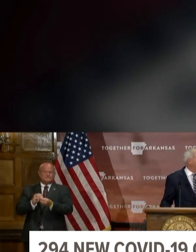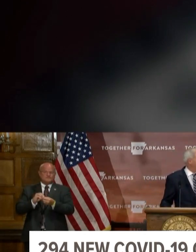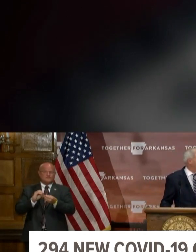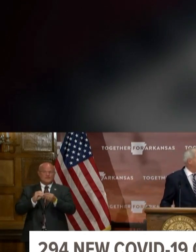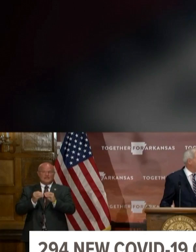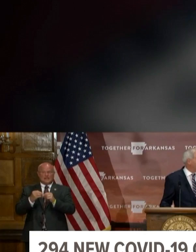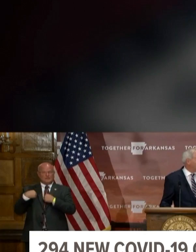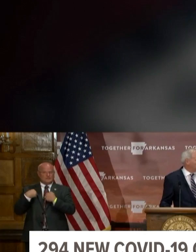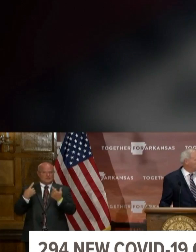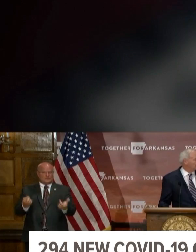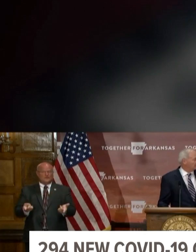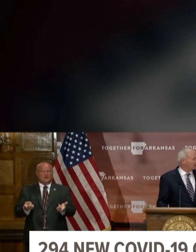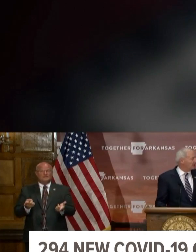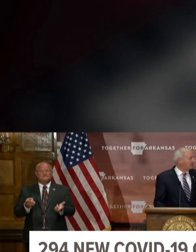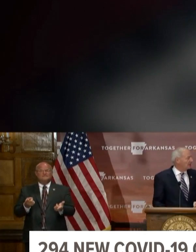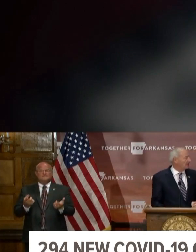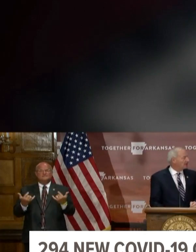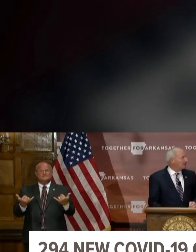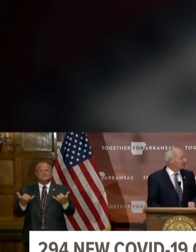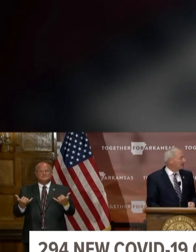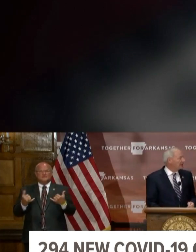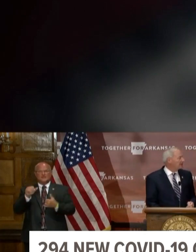of antigen tests that brings us to